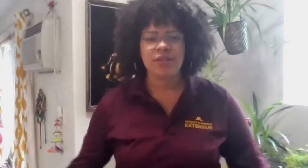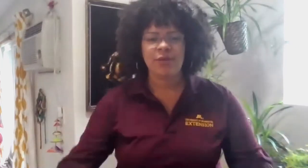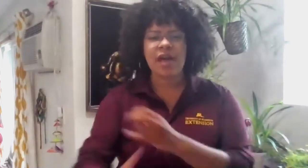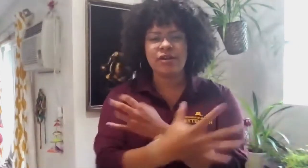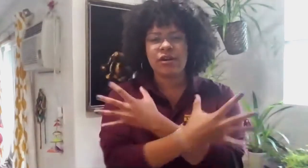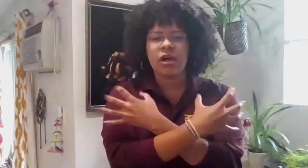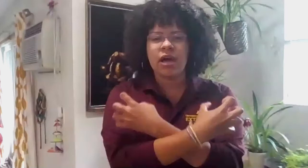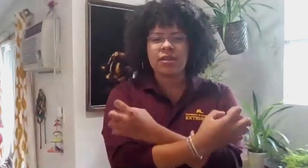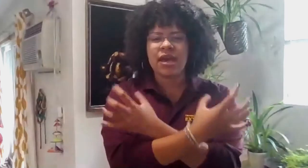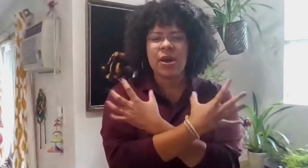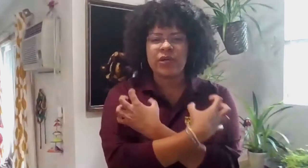You've got your claws out.